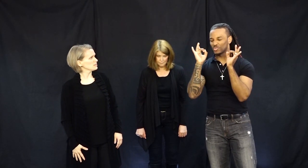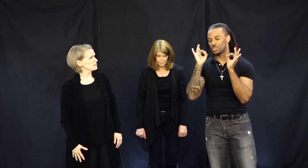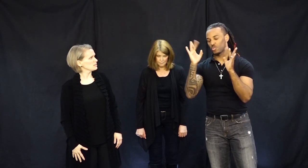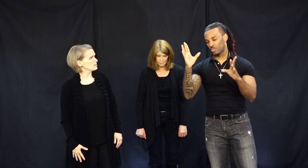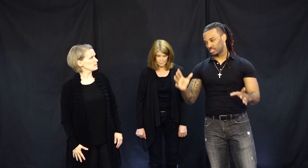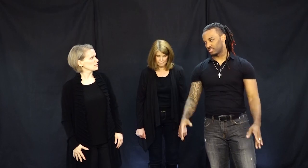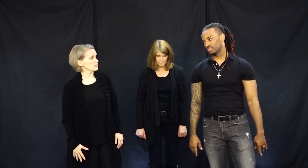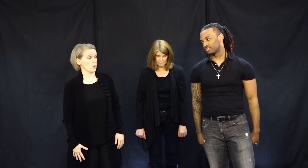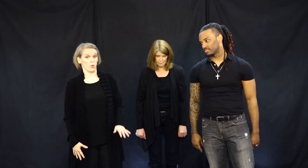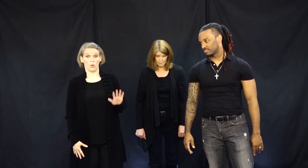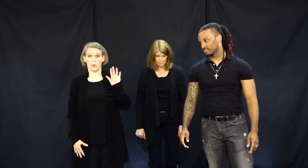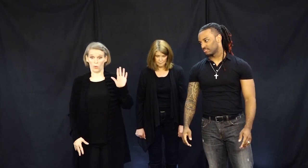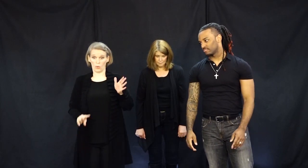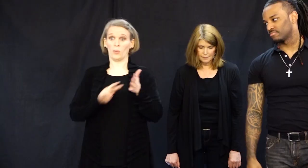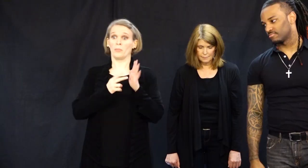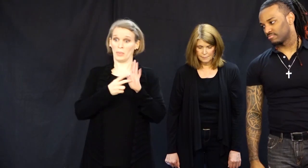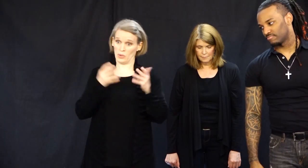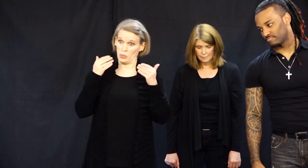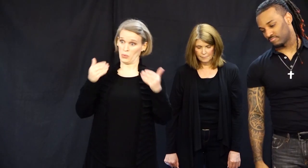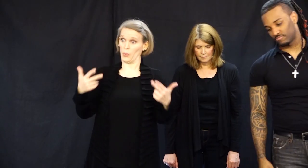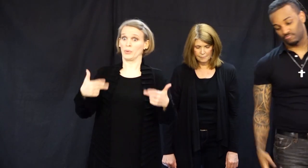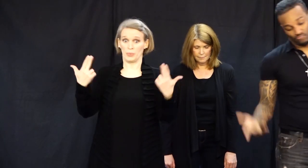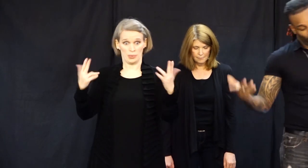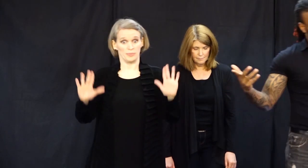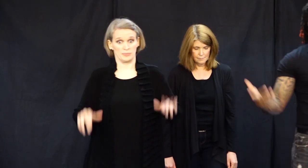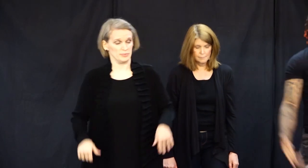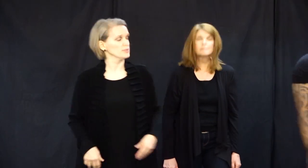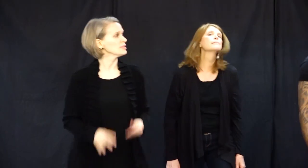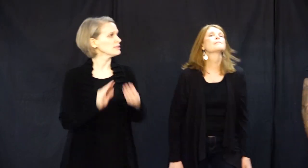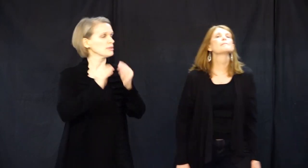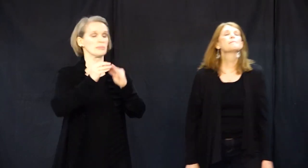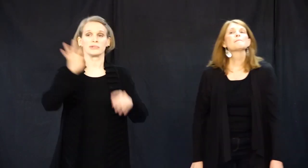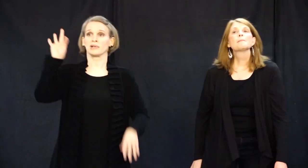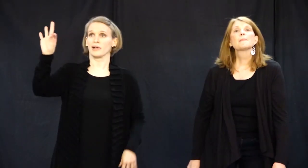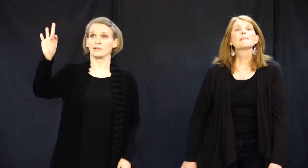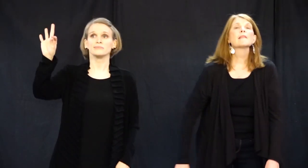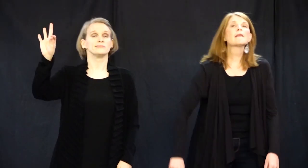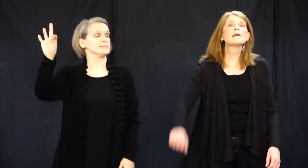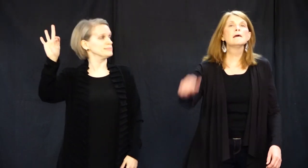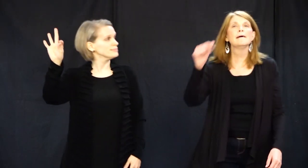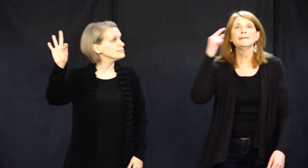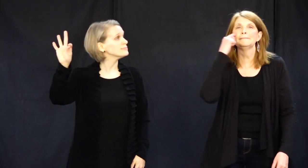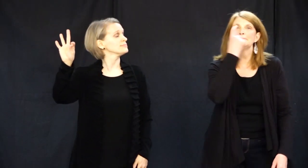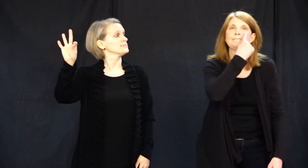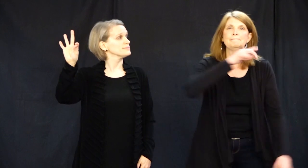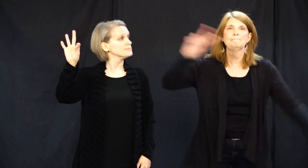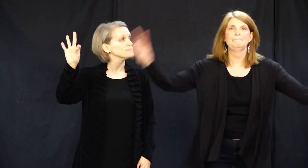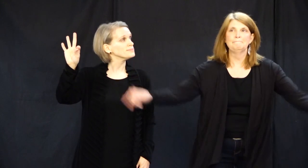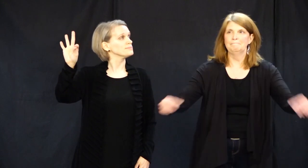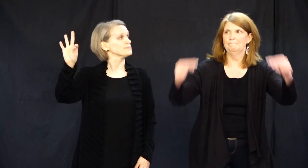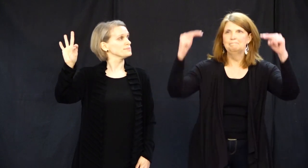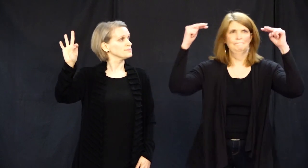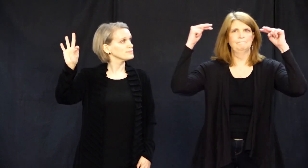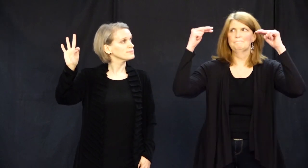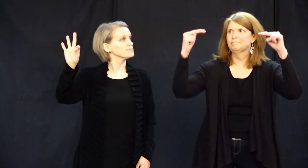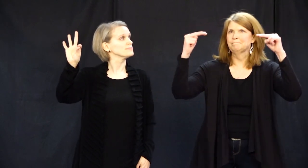and ruinous? Okay, so we're doing this. Number 9, look him in the eye, ain't no higher. Summon all the